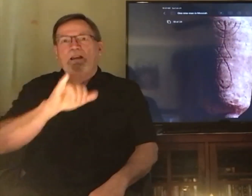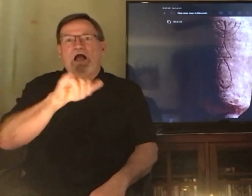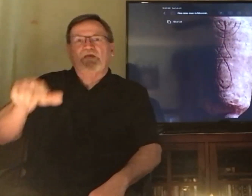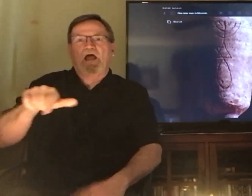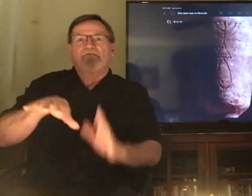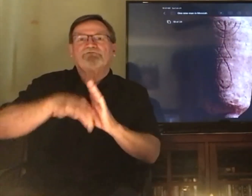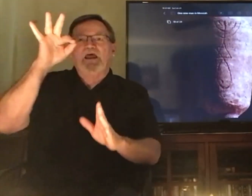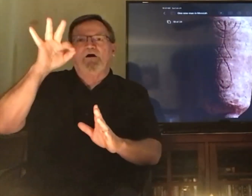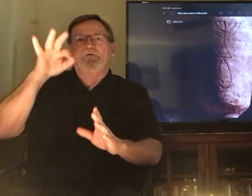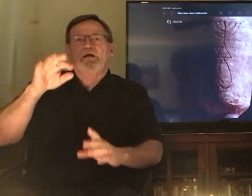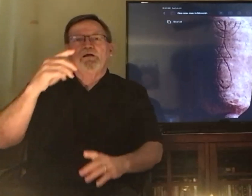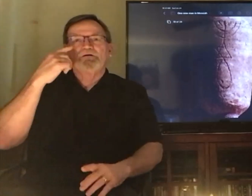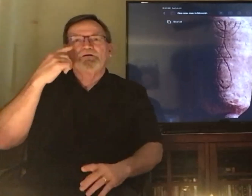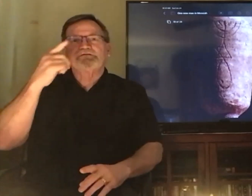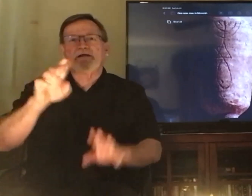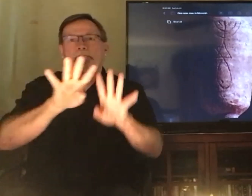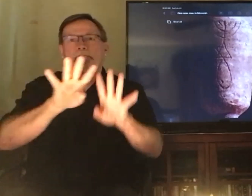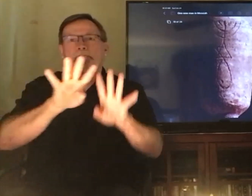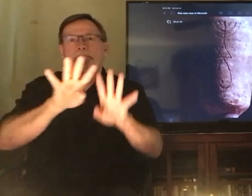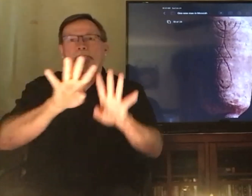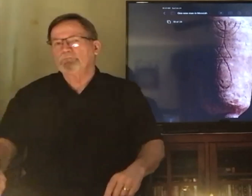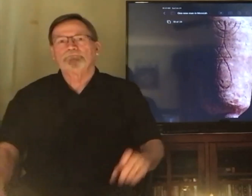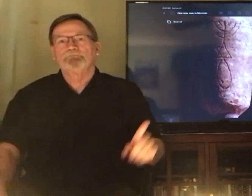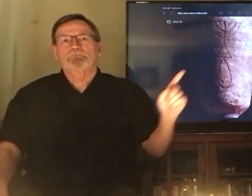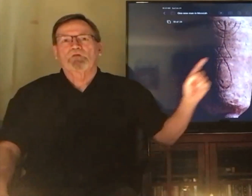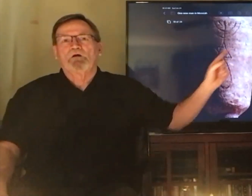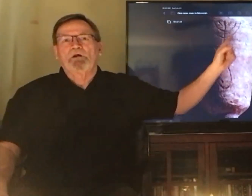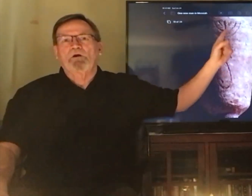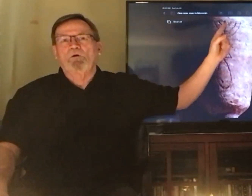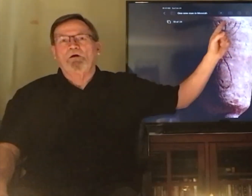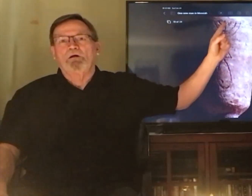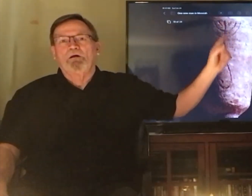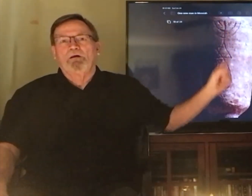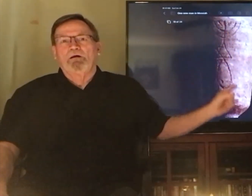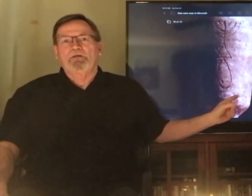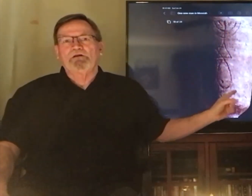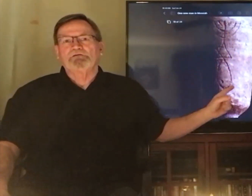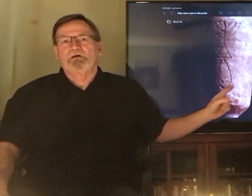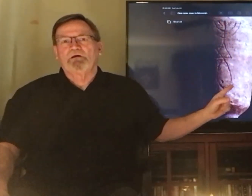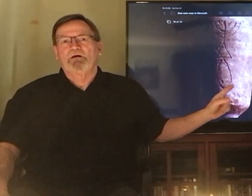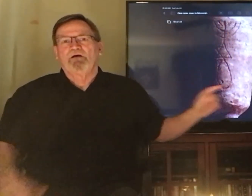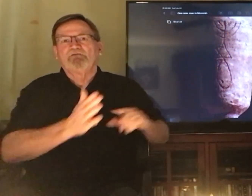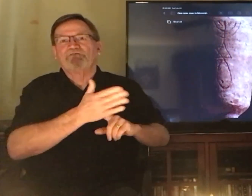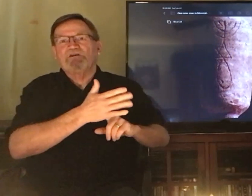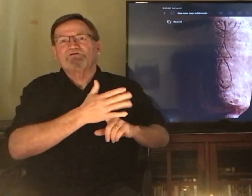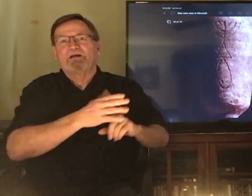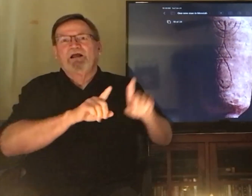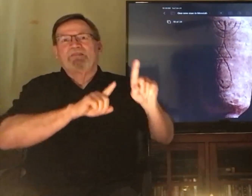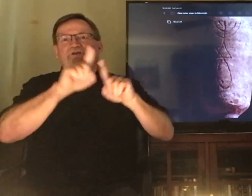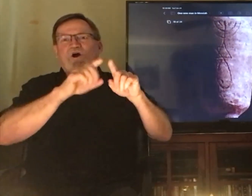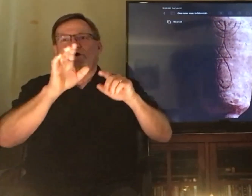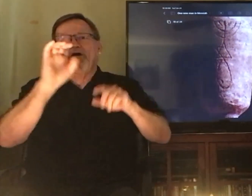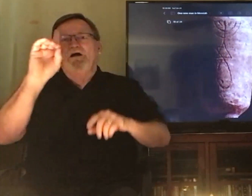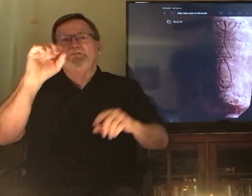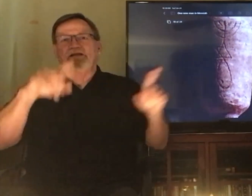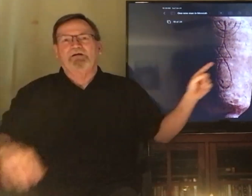How we know that true? How we know it really happened? Yeah, history found out a